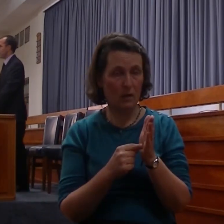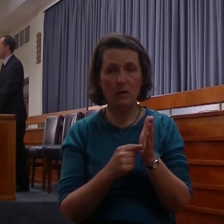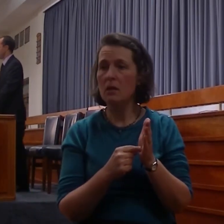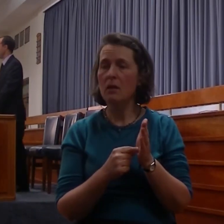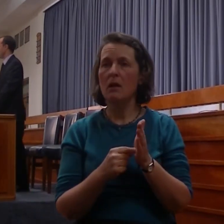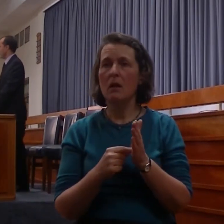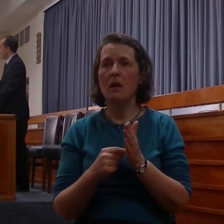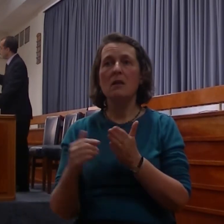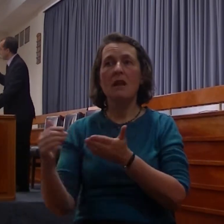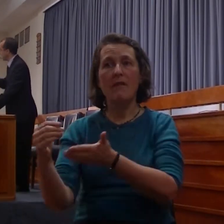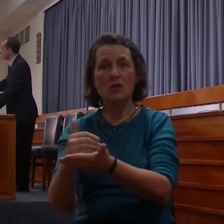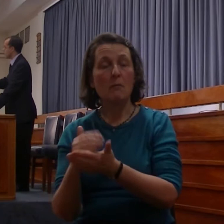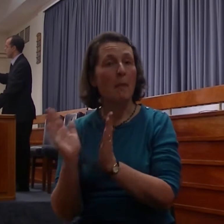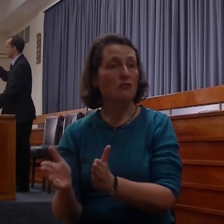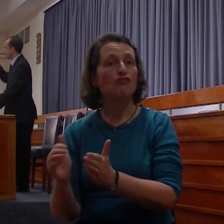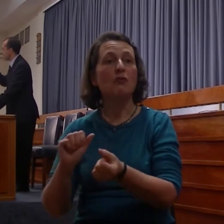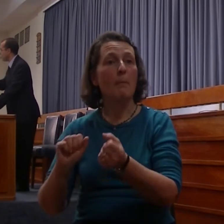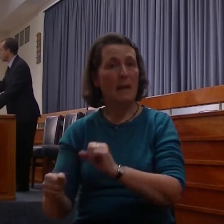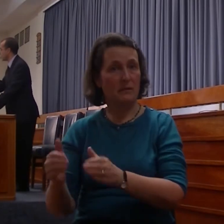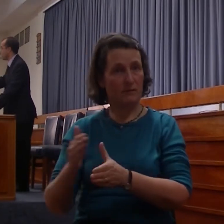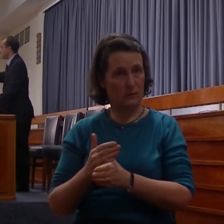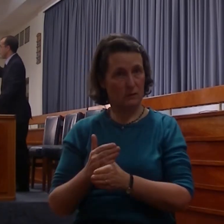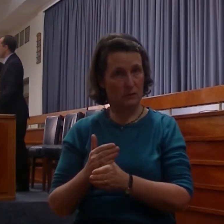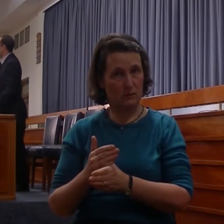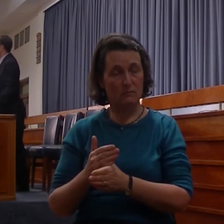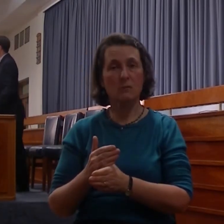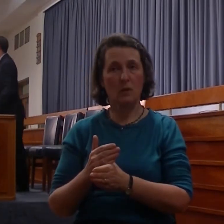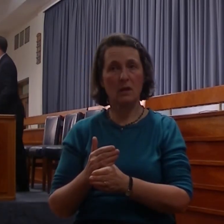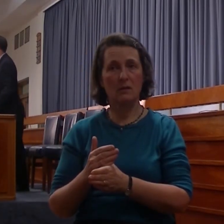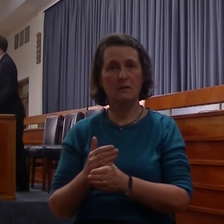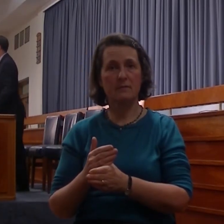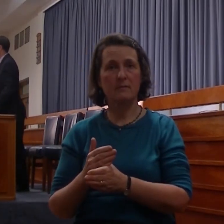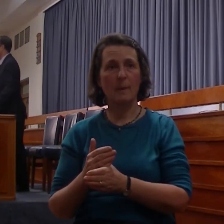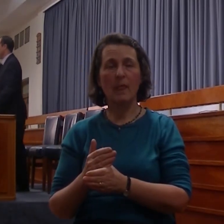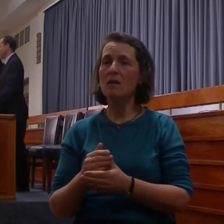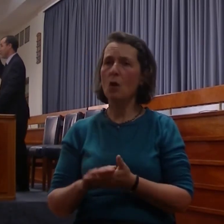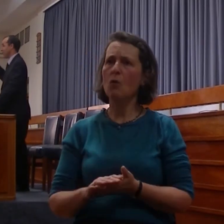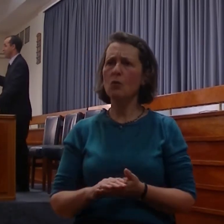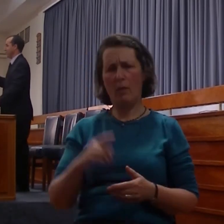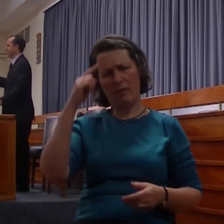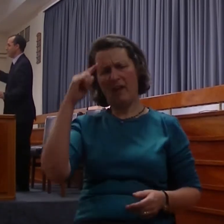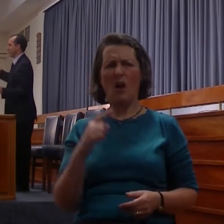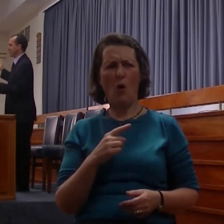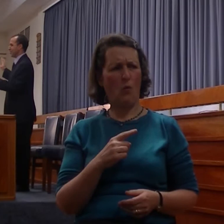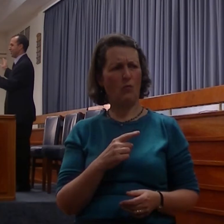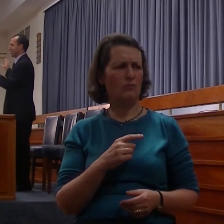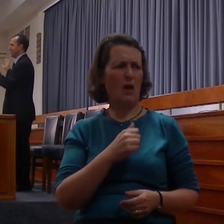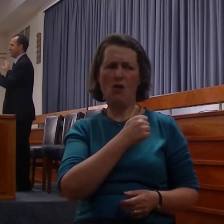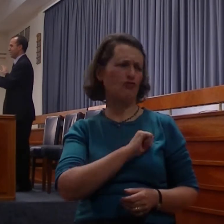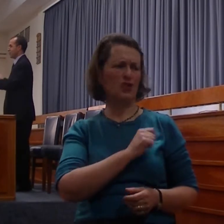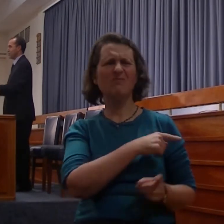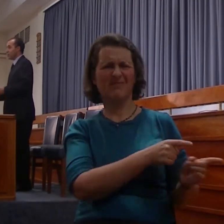Repentance is always hard, but it is crucial. There is no salvation without repentance. And brothers and sisters,